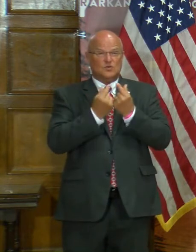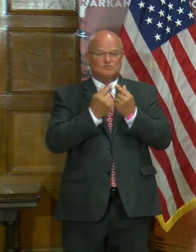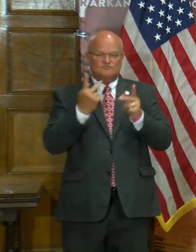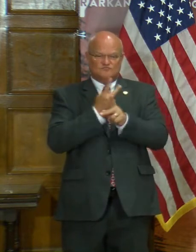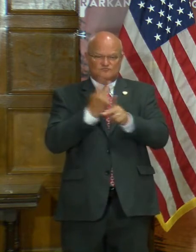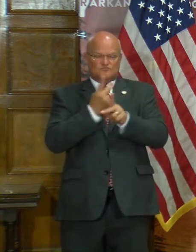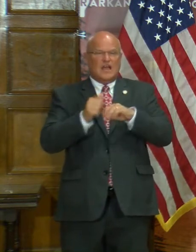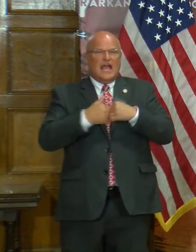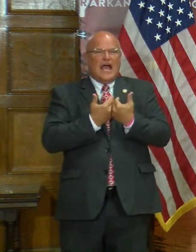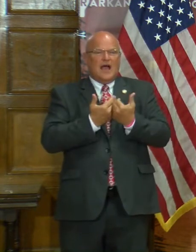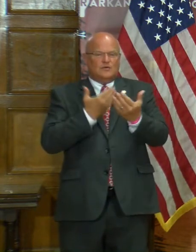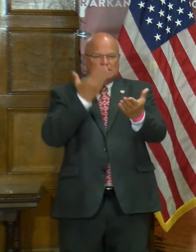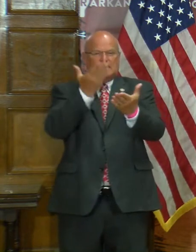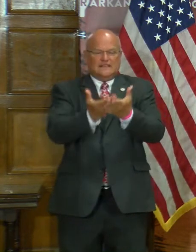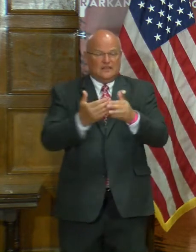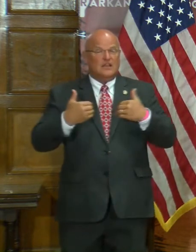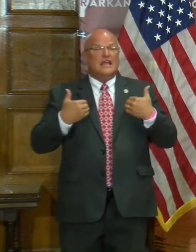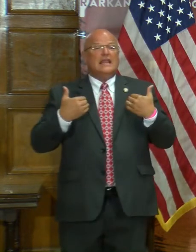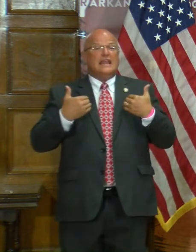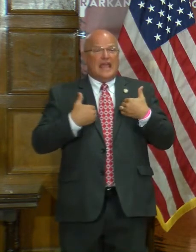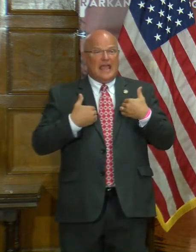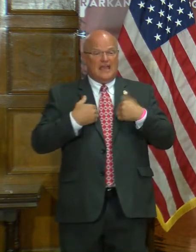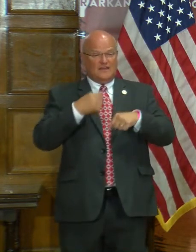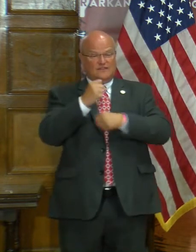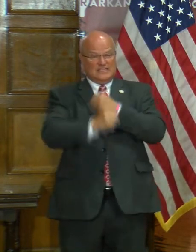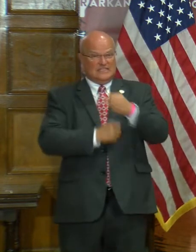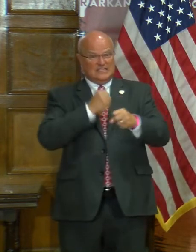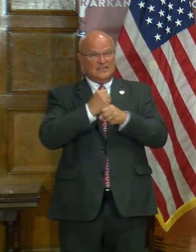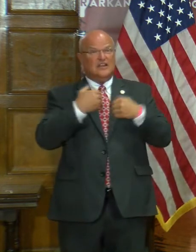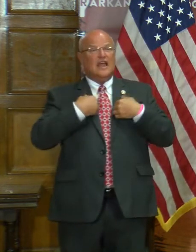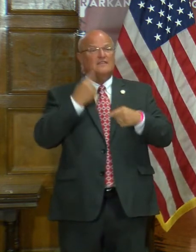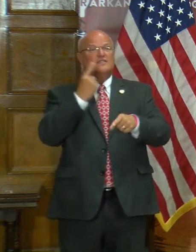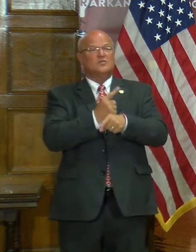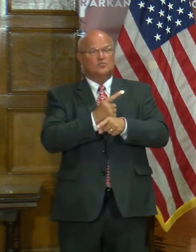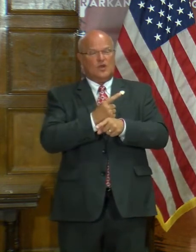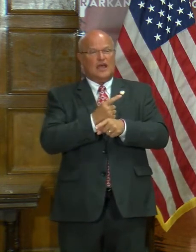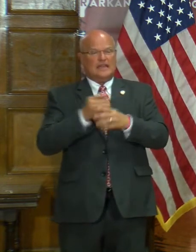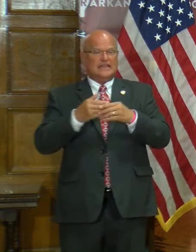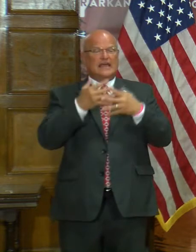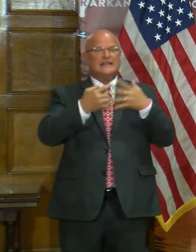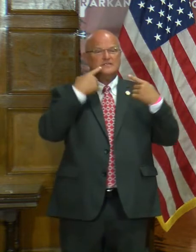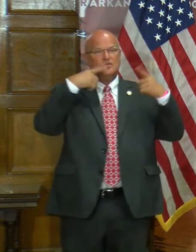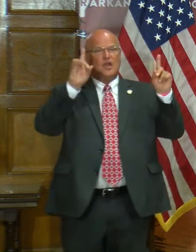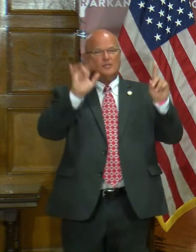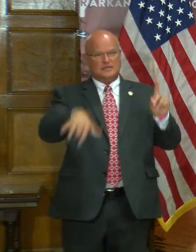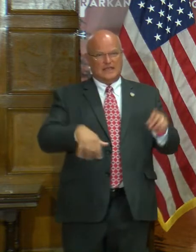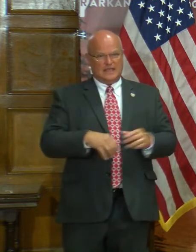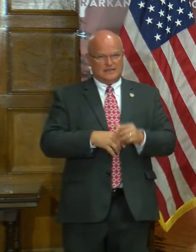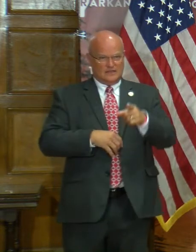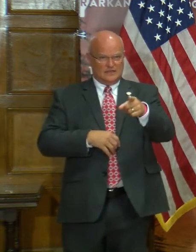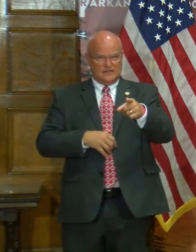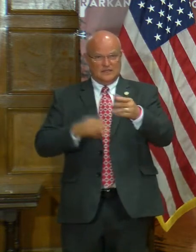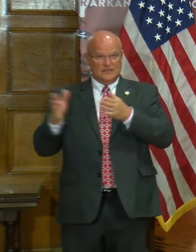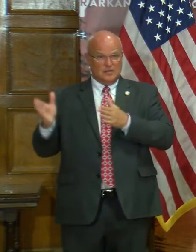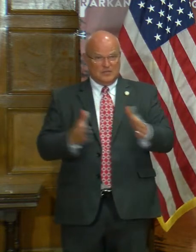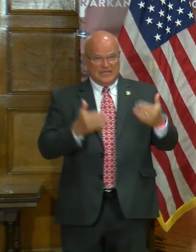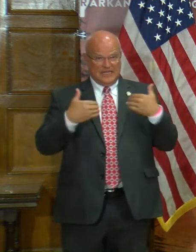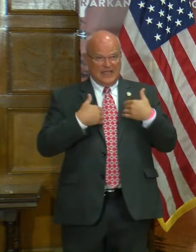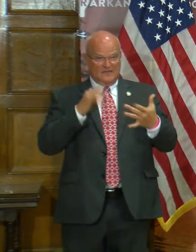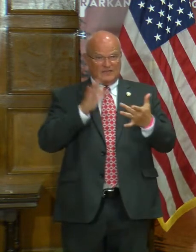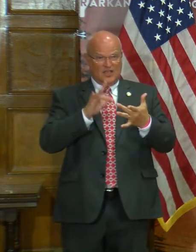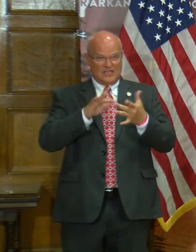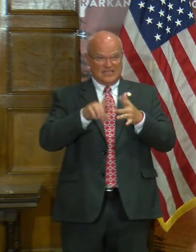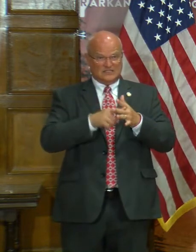out how we can get there and how we can have a season and how we can have the right guidelines to accomplish that. So the plan to have